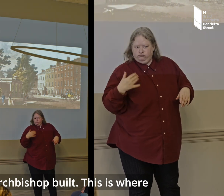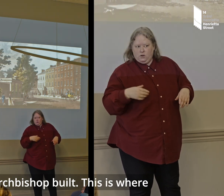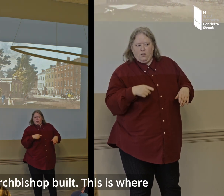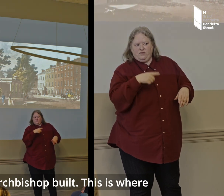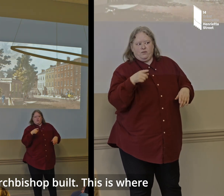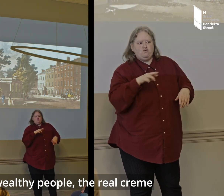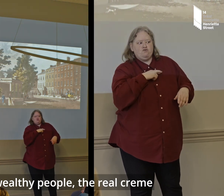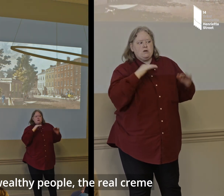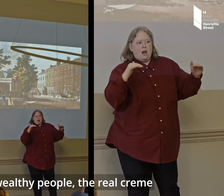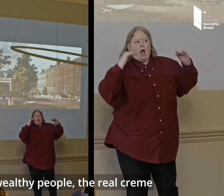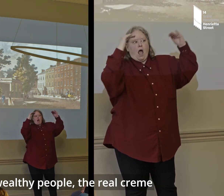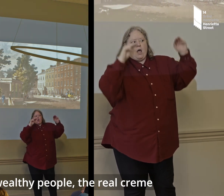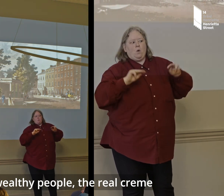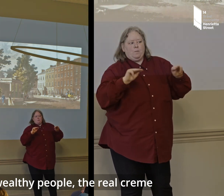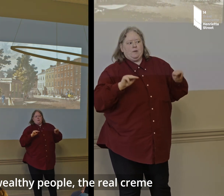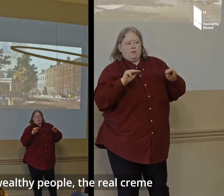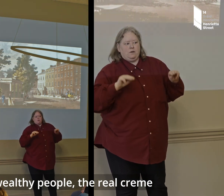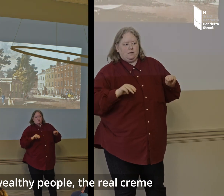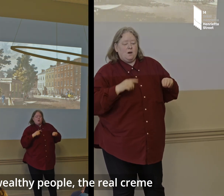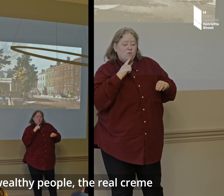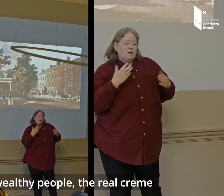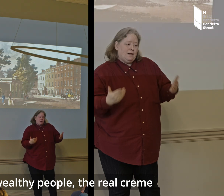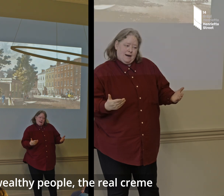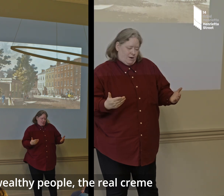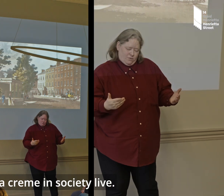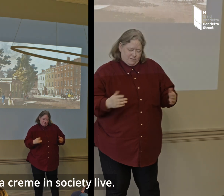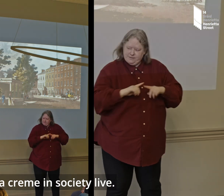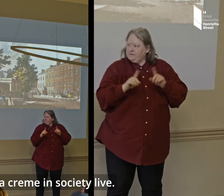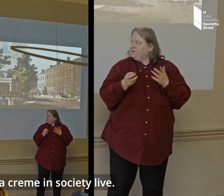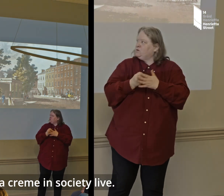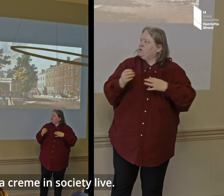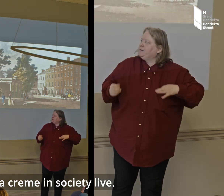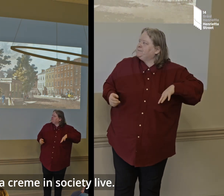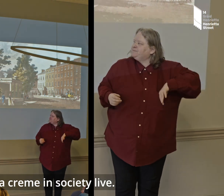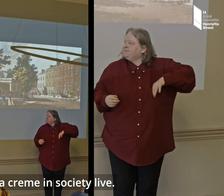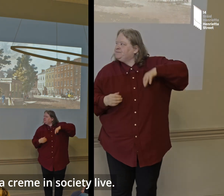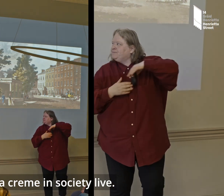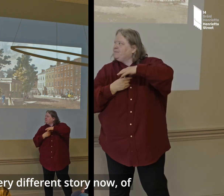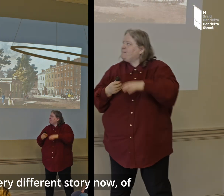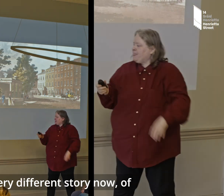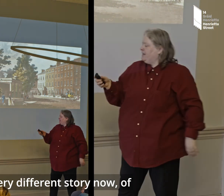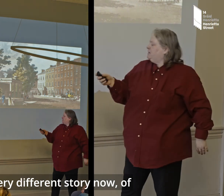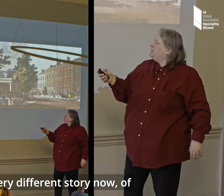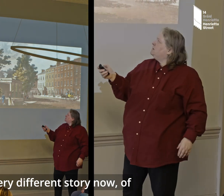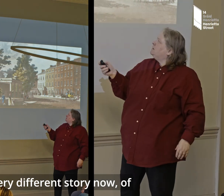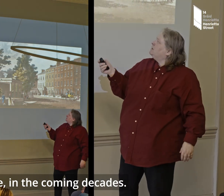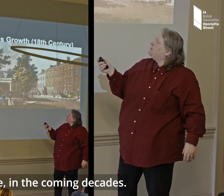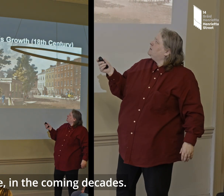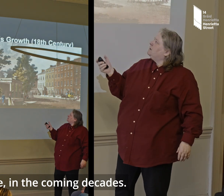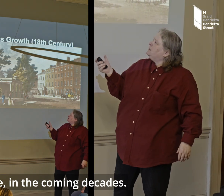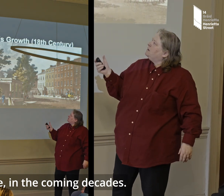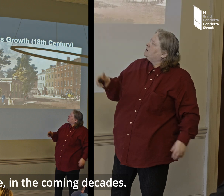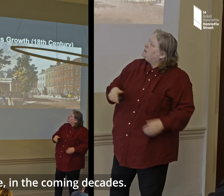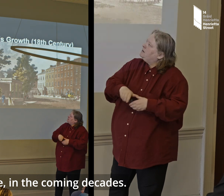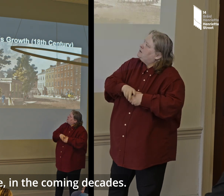built. This is where the really wealthy people, the real top, the creme de la creme in society live. It's a very different story now, of course,